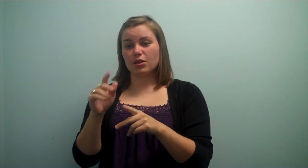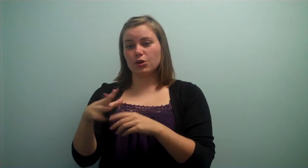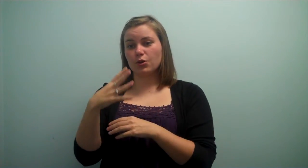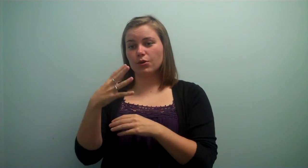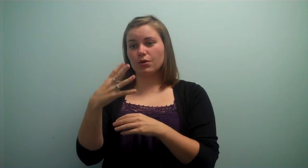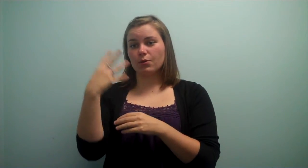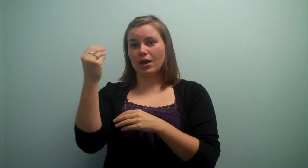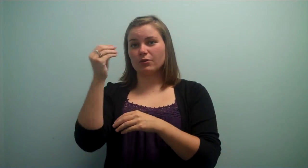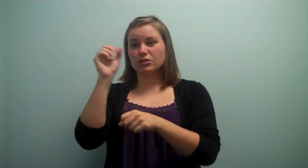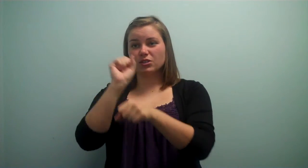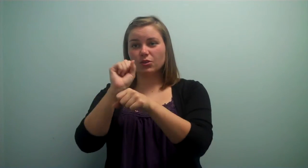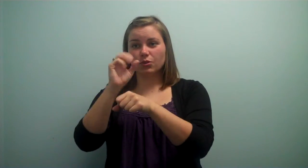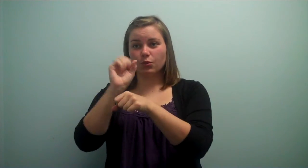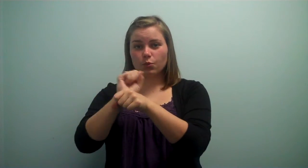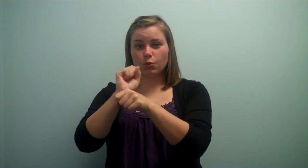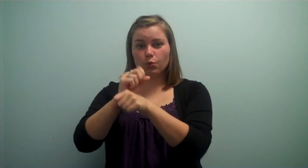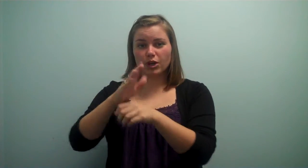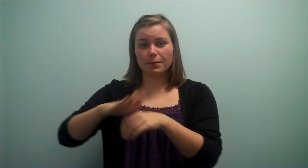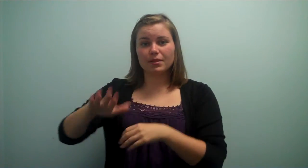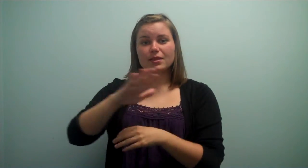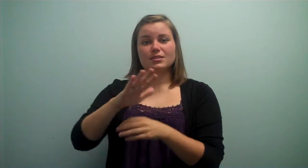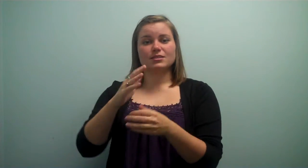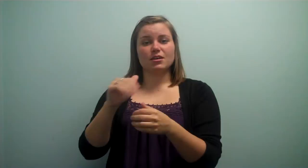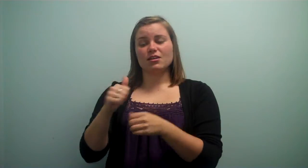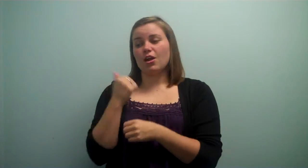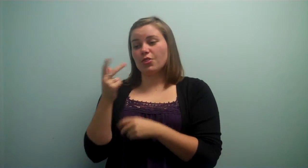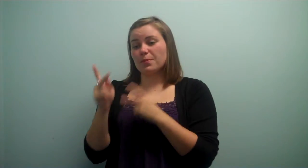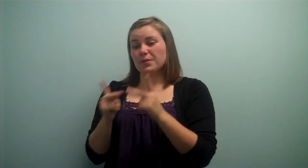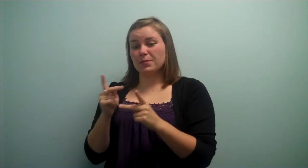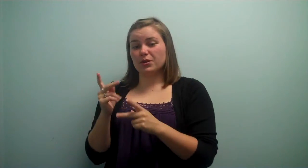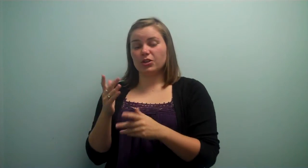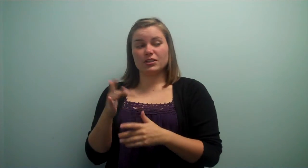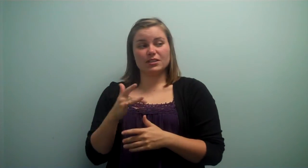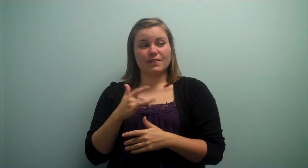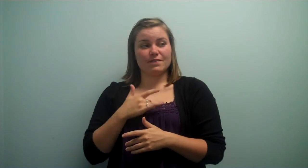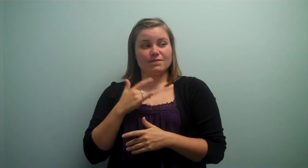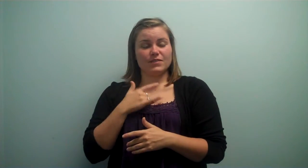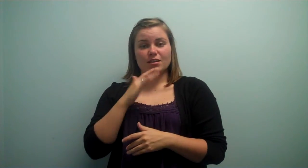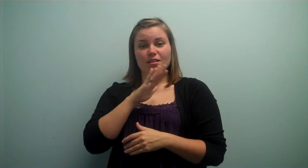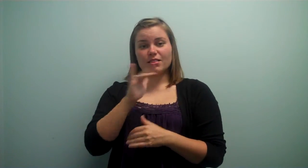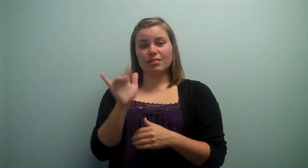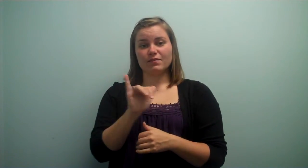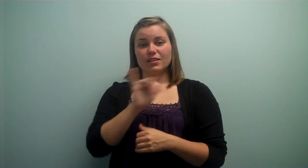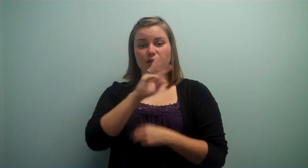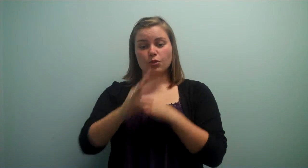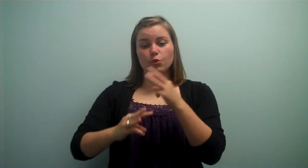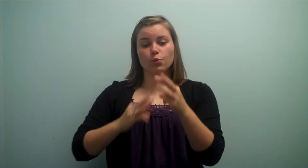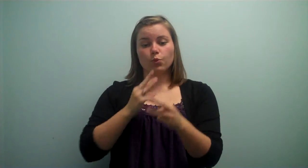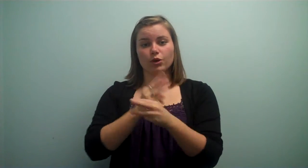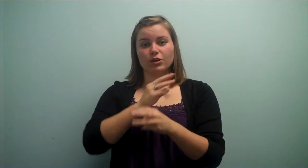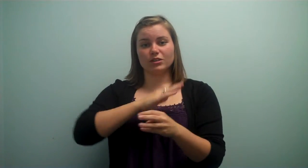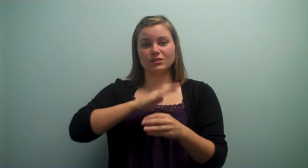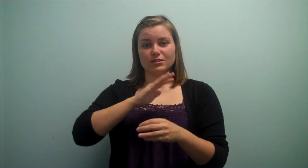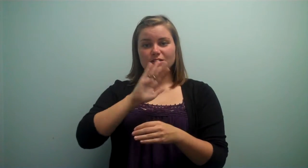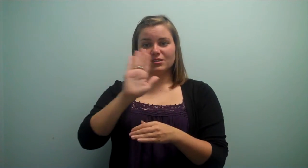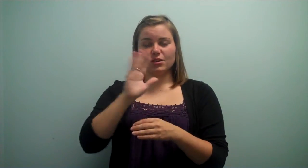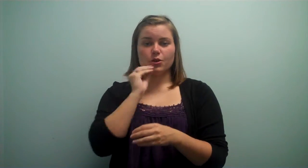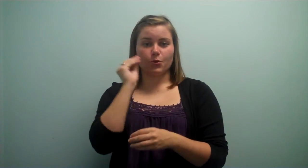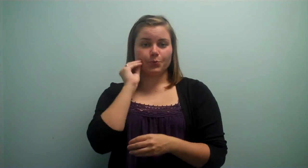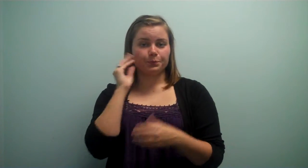the workplace. And others still seem to make the whole world their home. But when the challenge is presented that